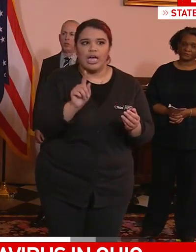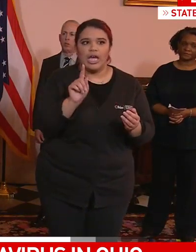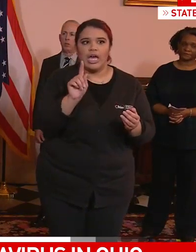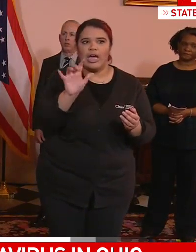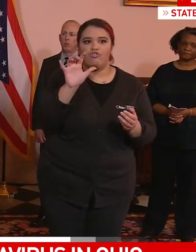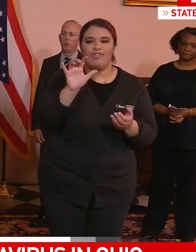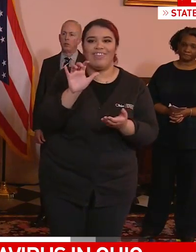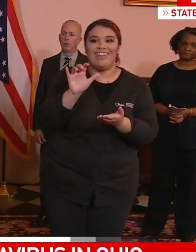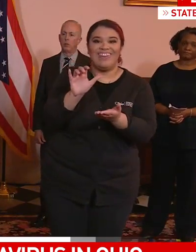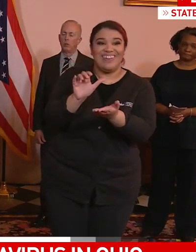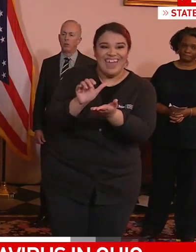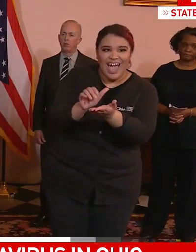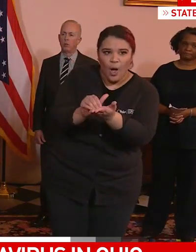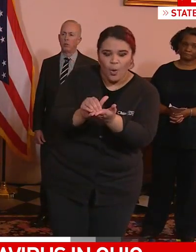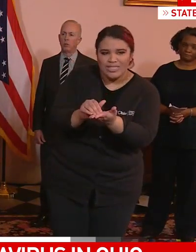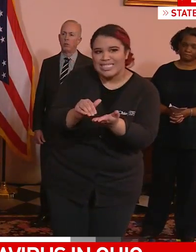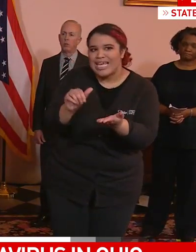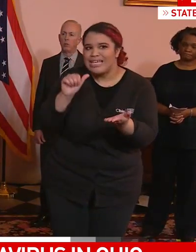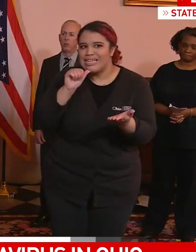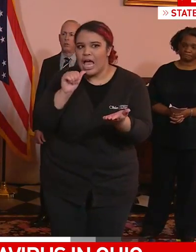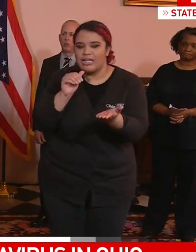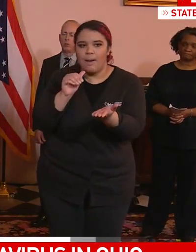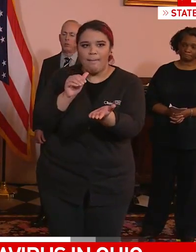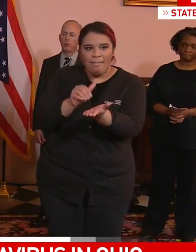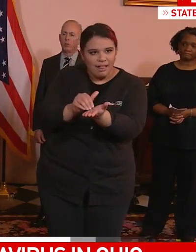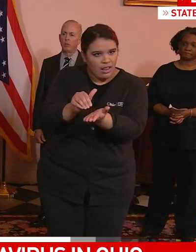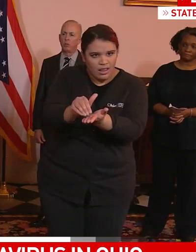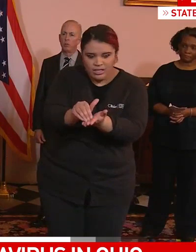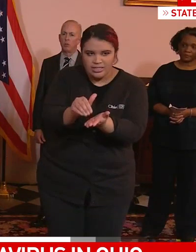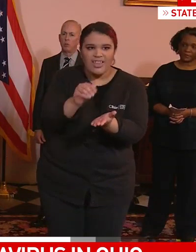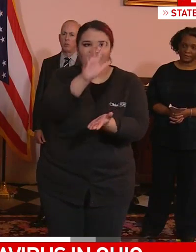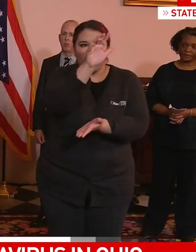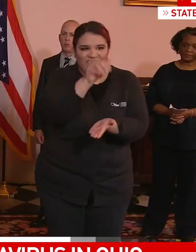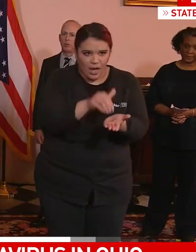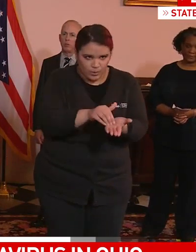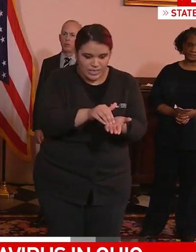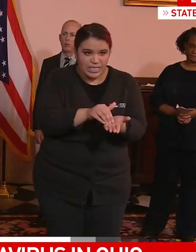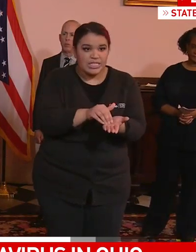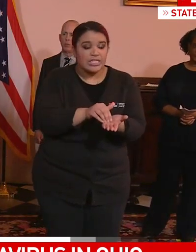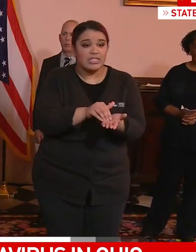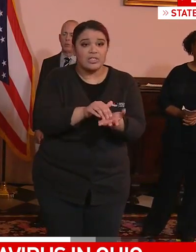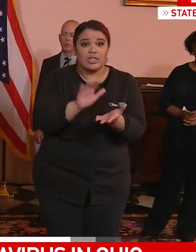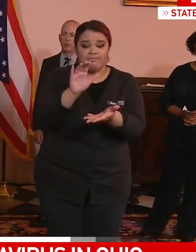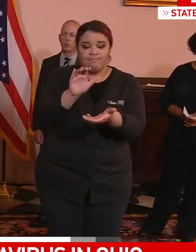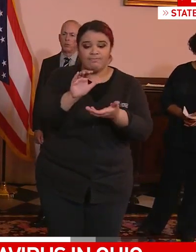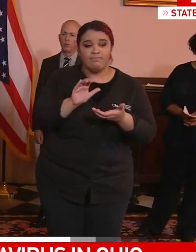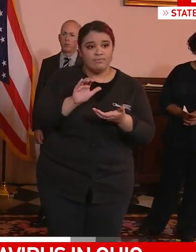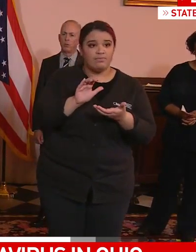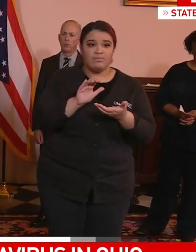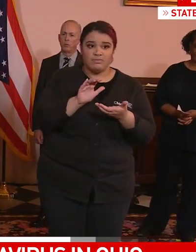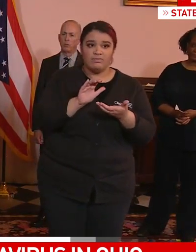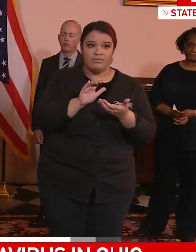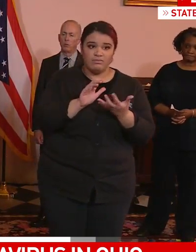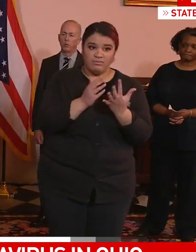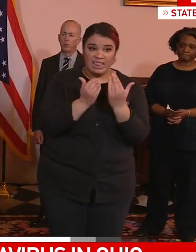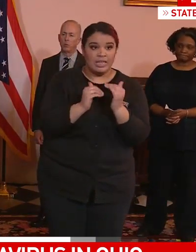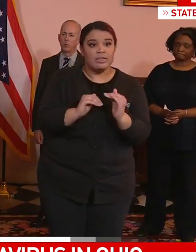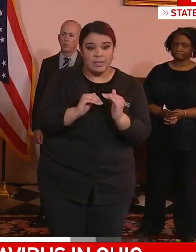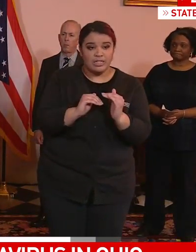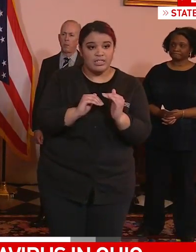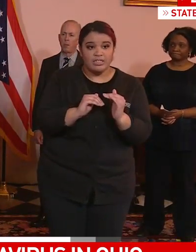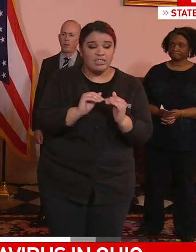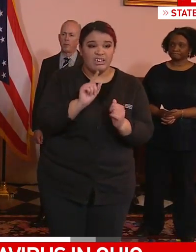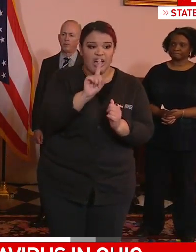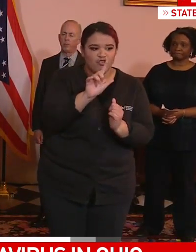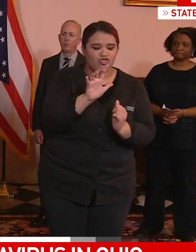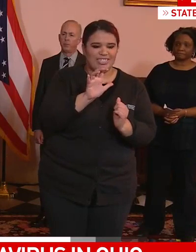not in the millions. So it is a very, very small amount that we received. in the hundreds